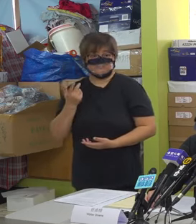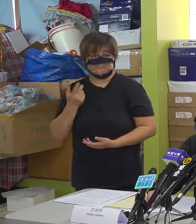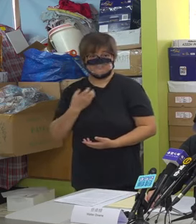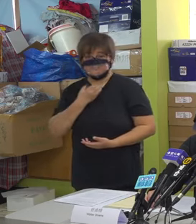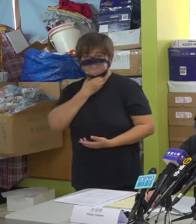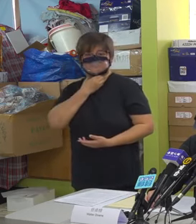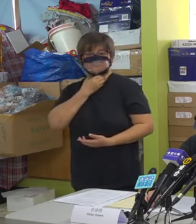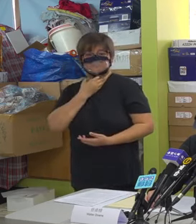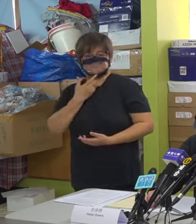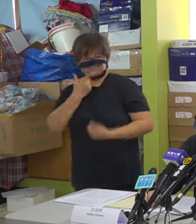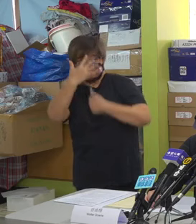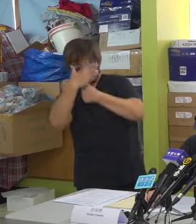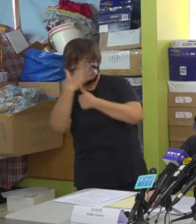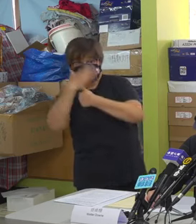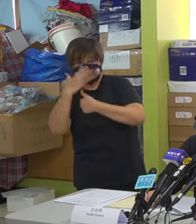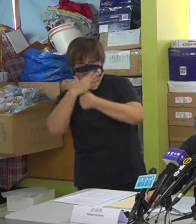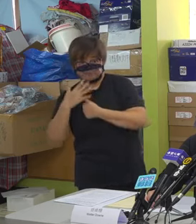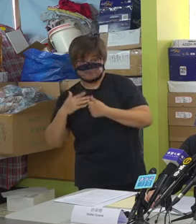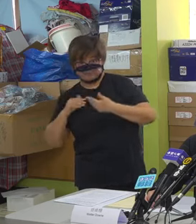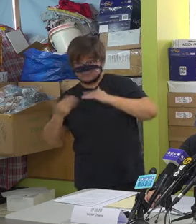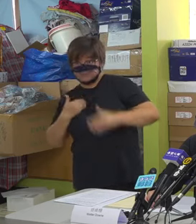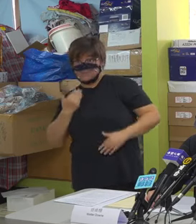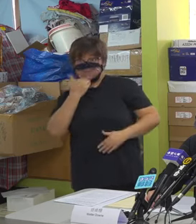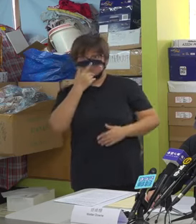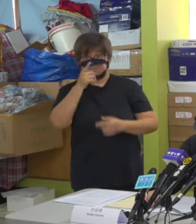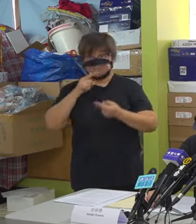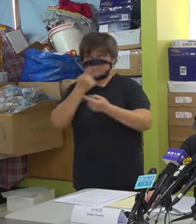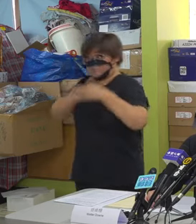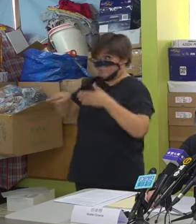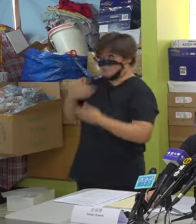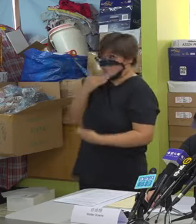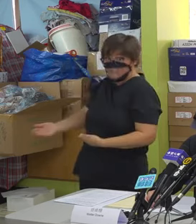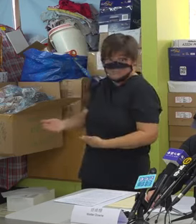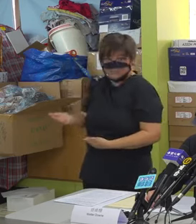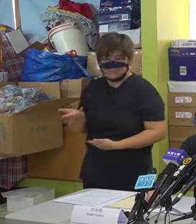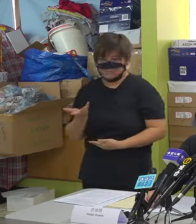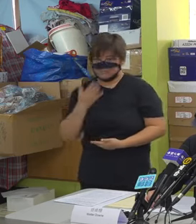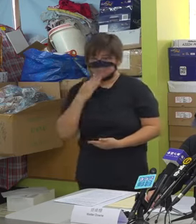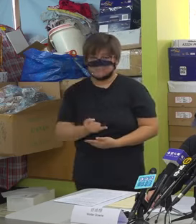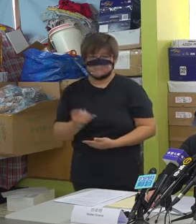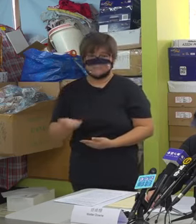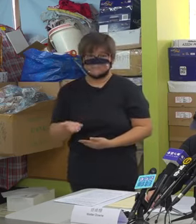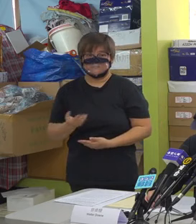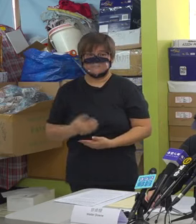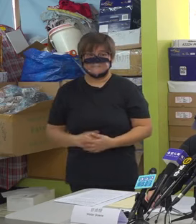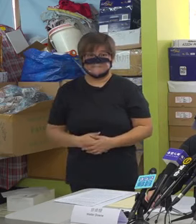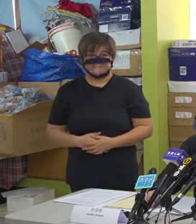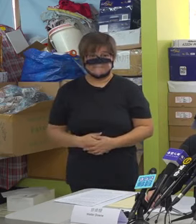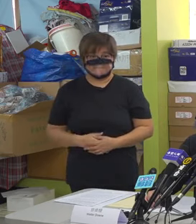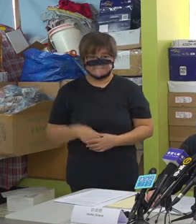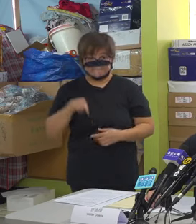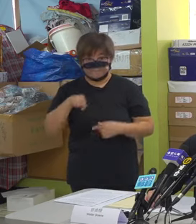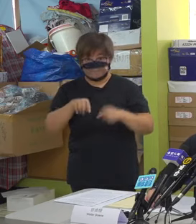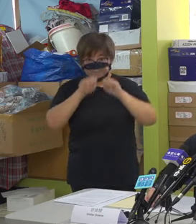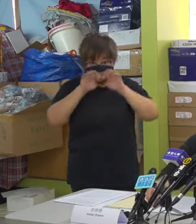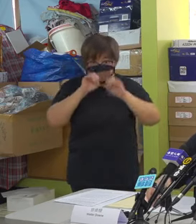the police triad collusion on the 21st of July as a public relation mistake.